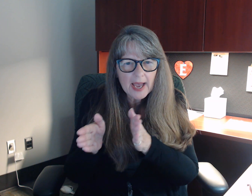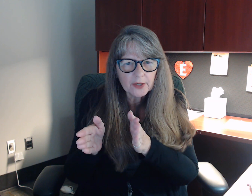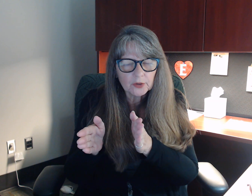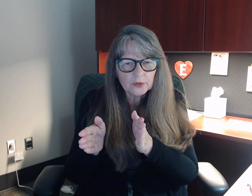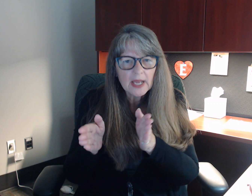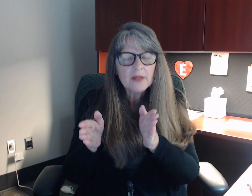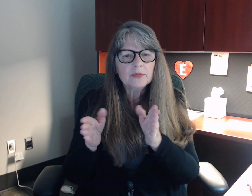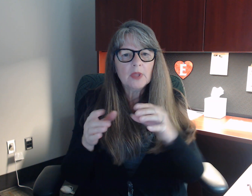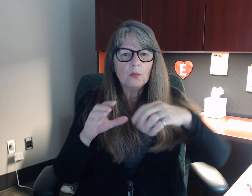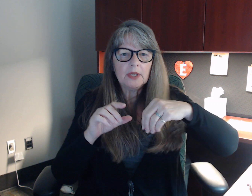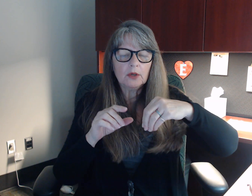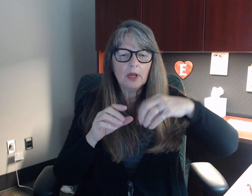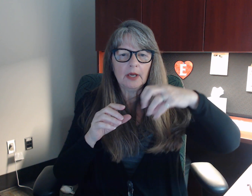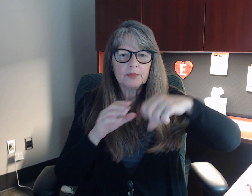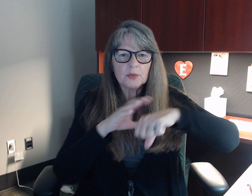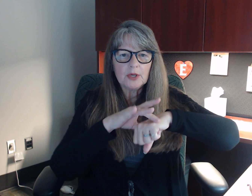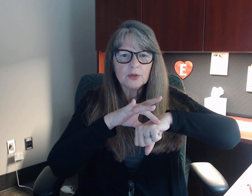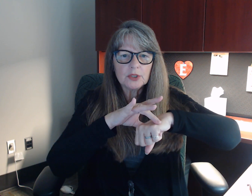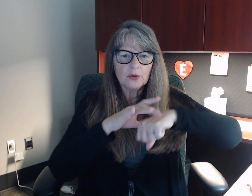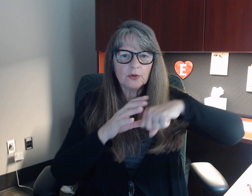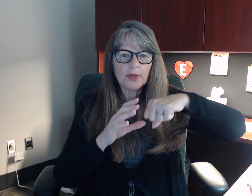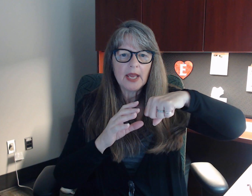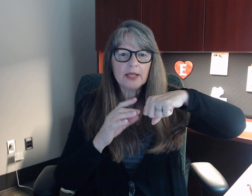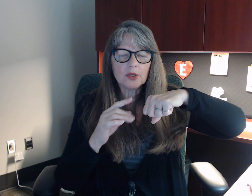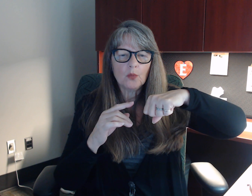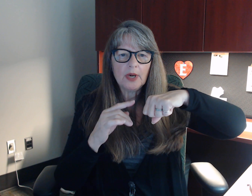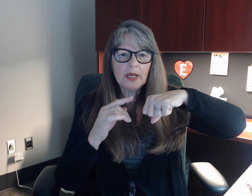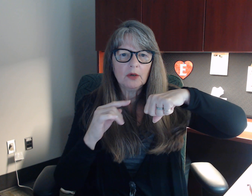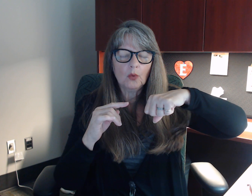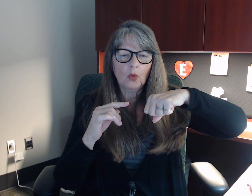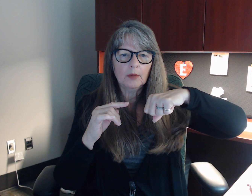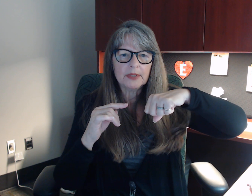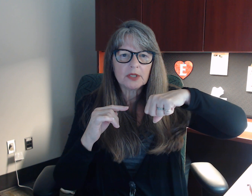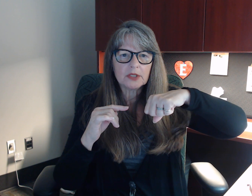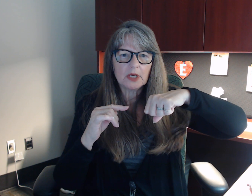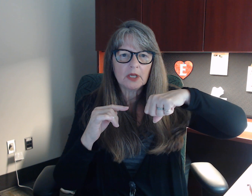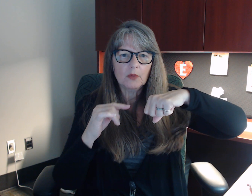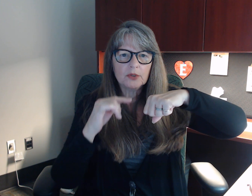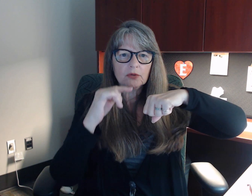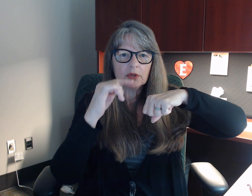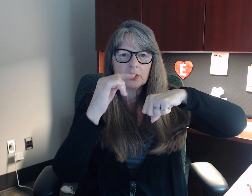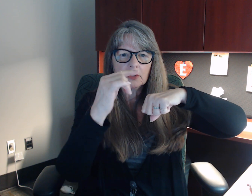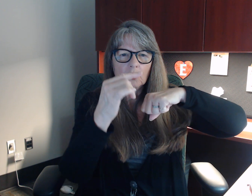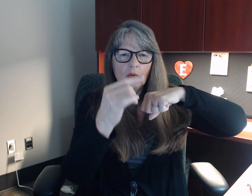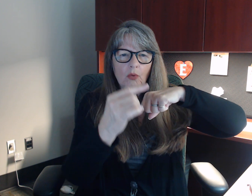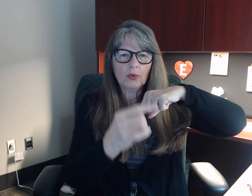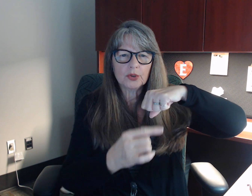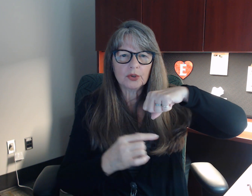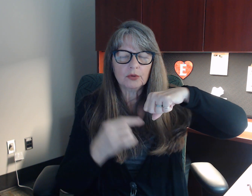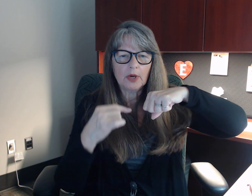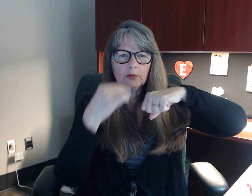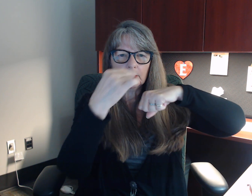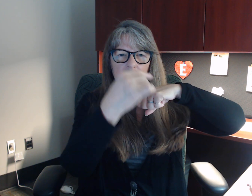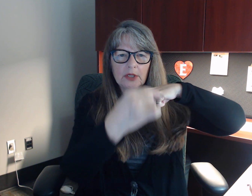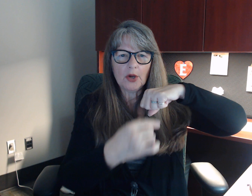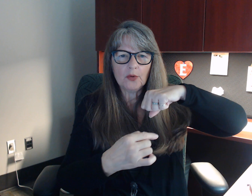pattern that when it, so here's the Earth, and so when it orbits, it's going to go into this horseshoe. I don't really know. They